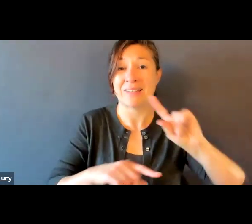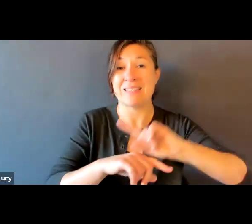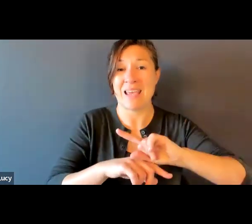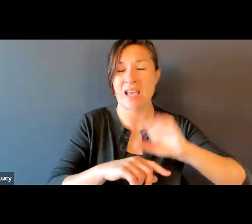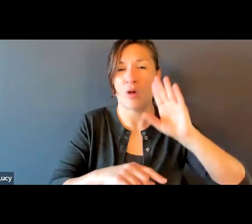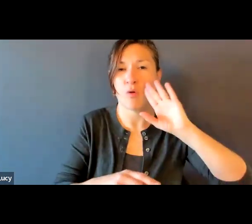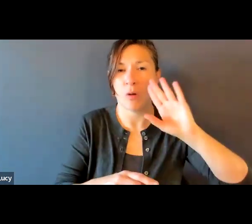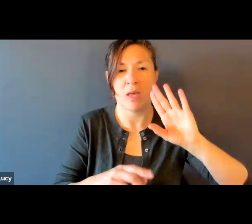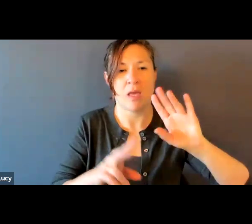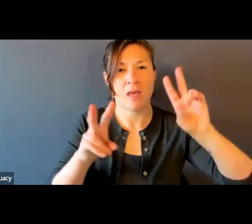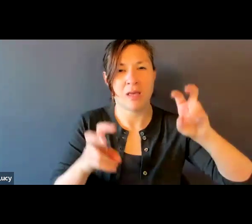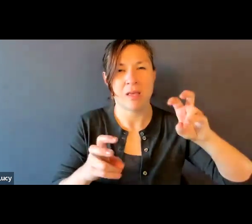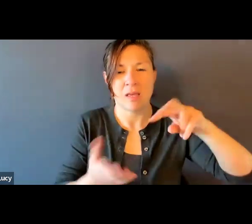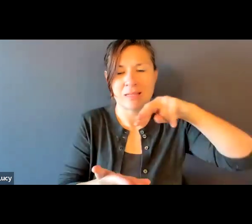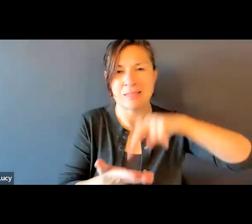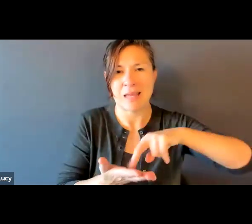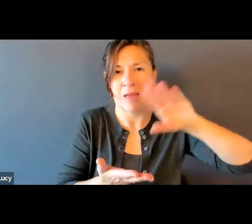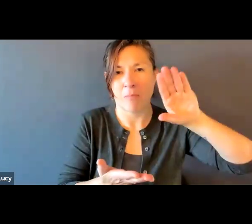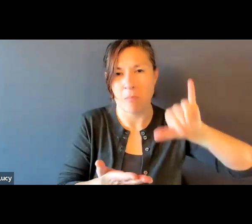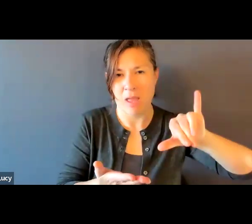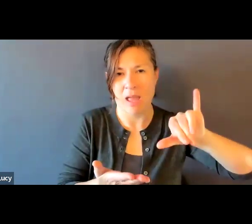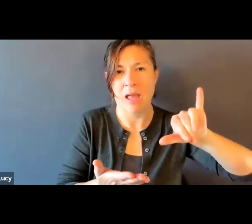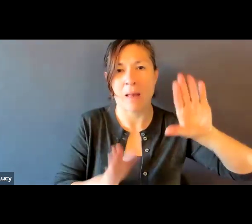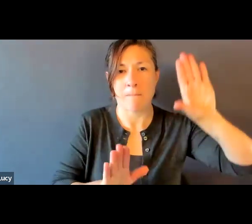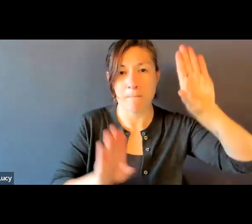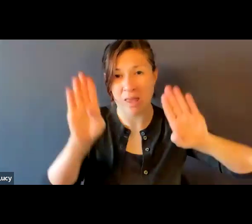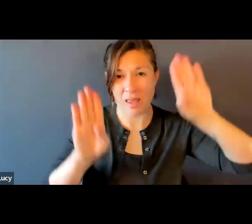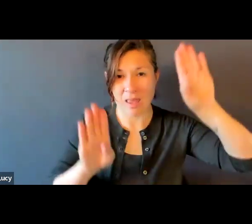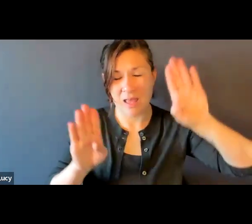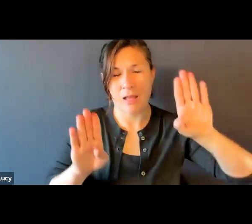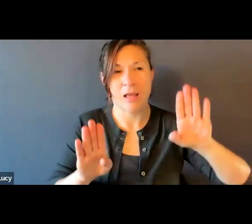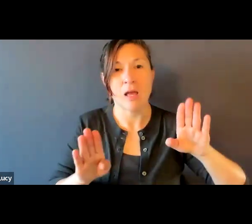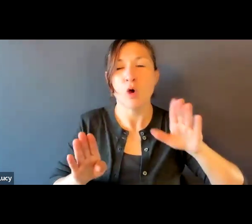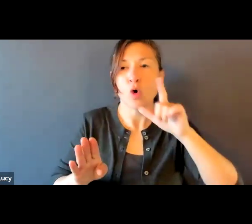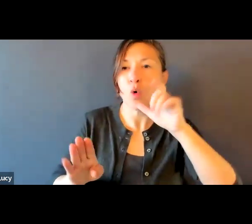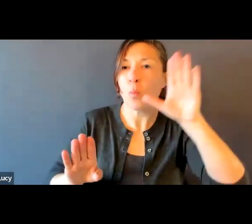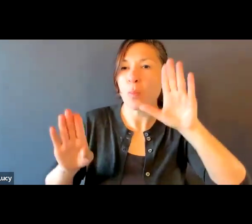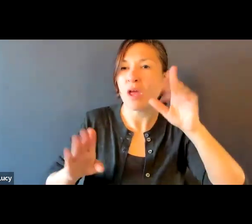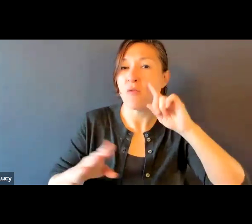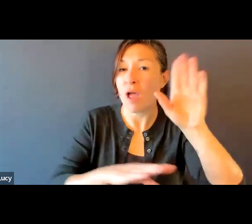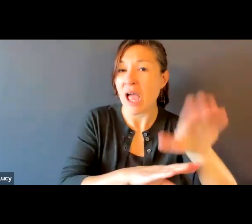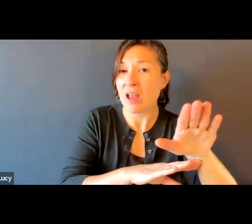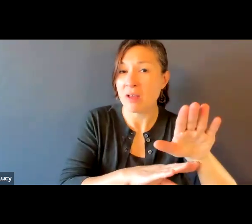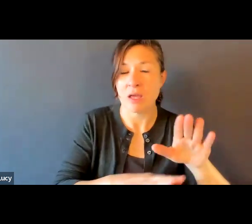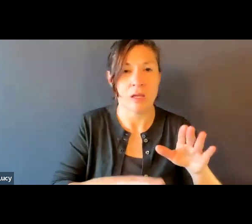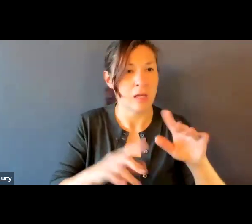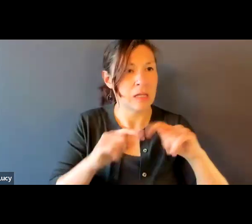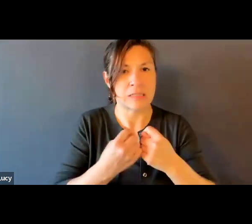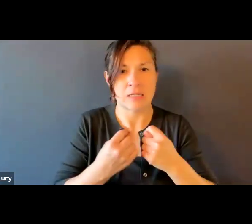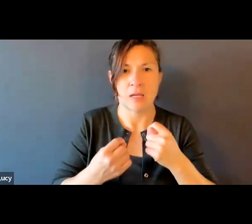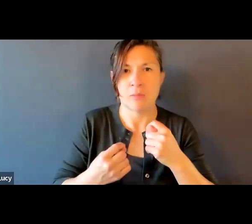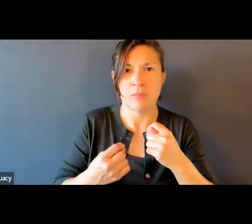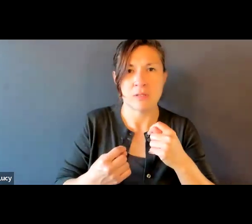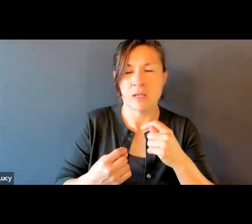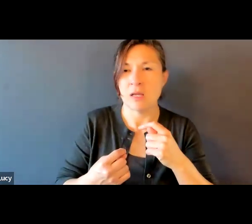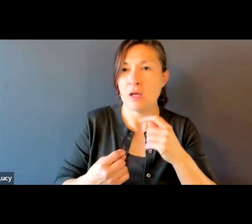drivers are selecting their work for the afternoon. Teams don't find out whether they got a bus through that standby bid until about